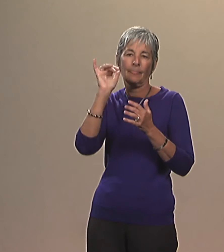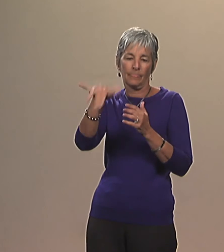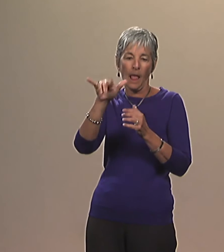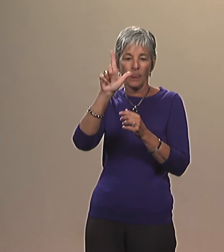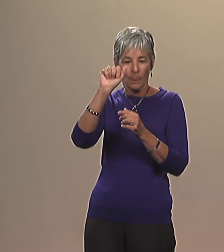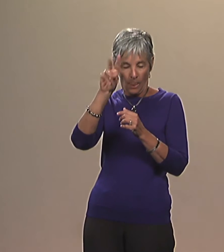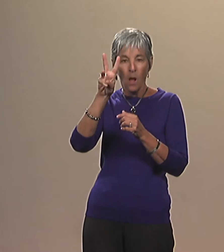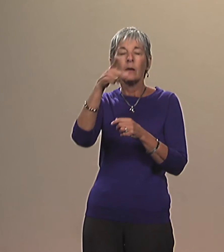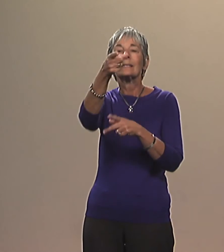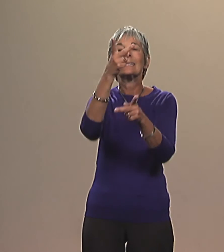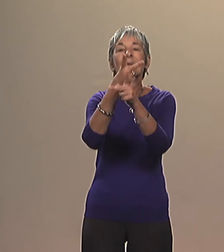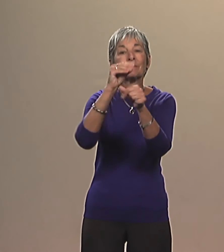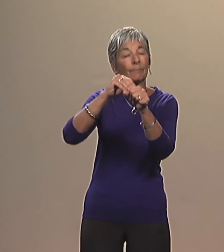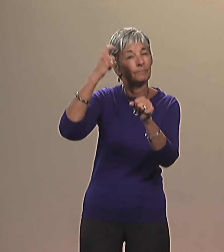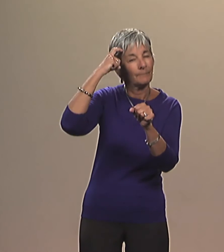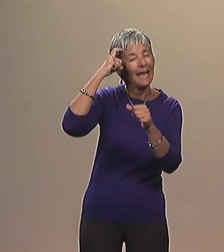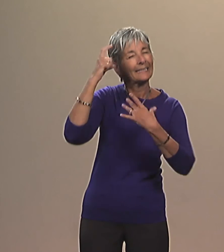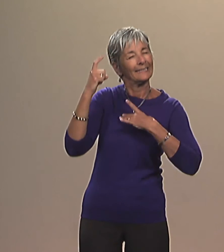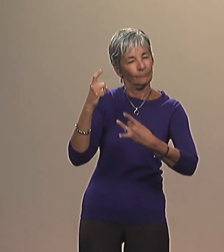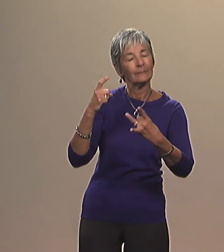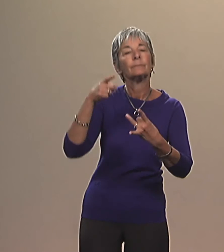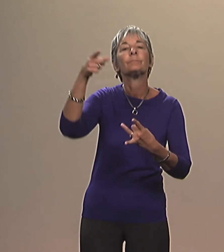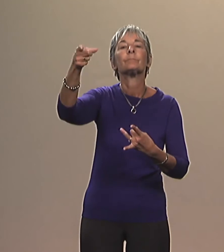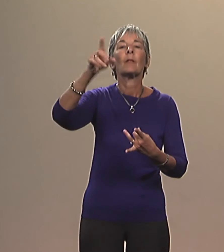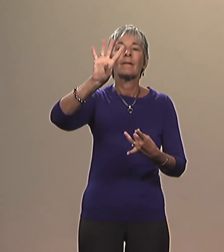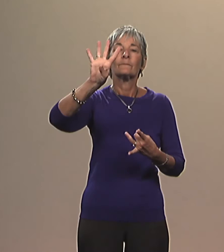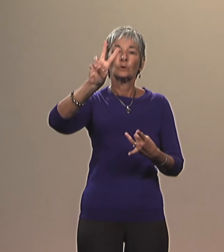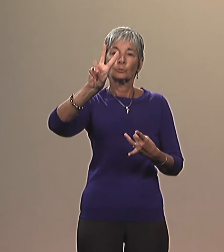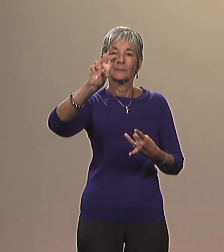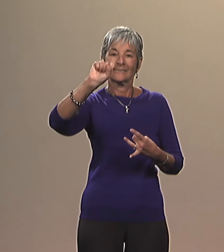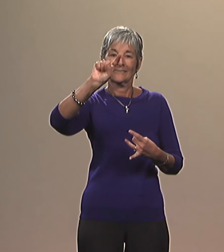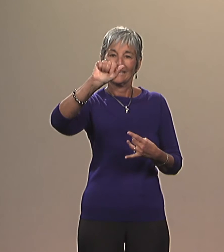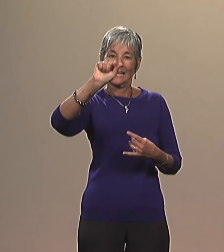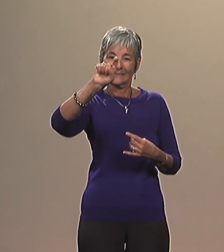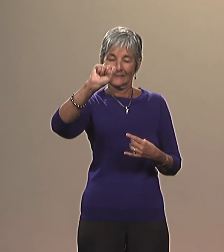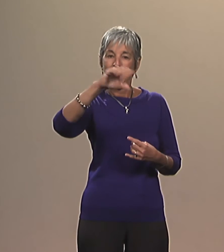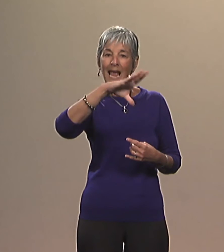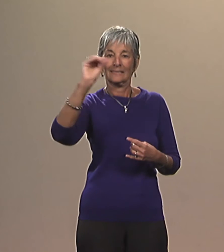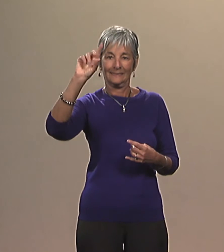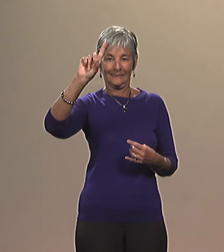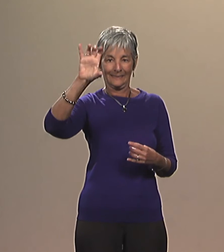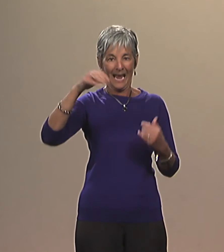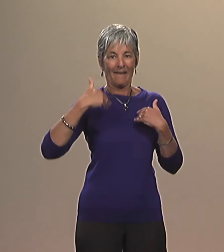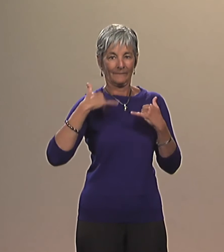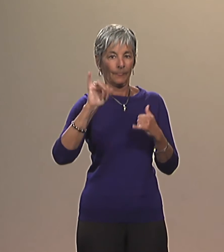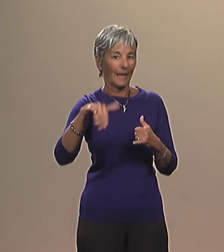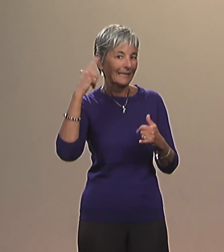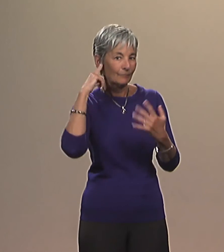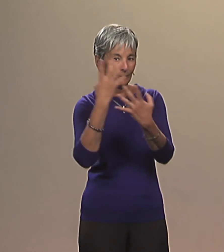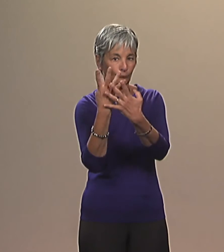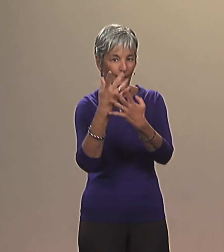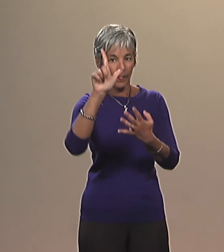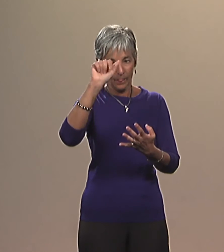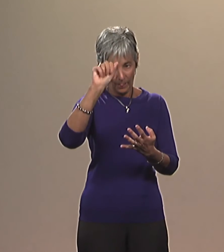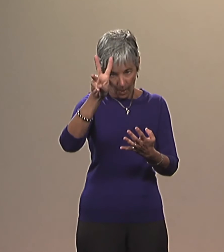place. It's interesting, now 42 states and the District of Columbia have a newborn hearing screening